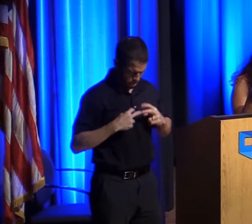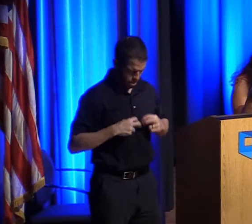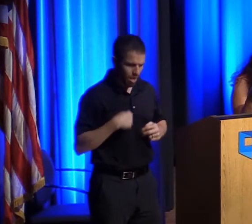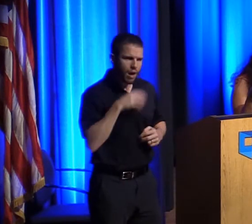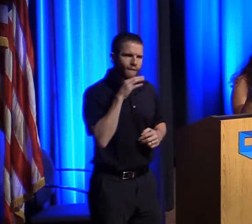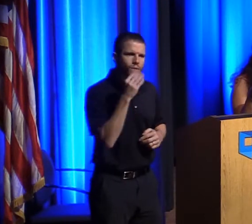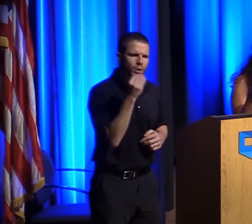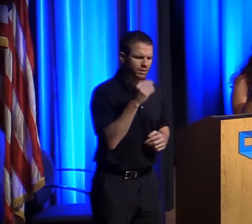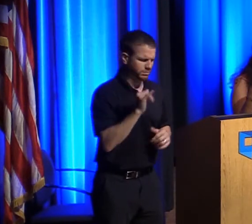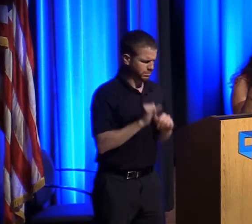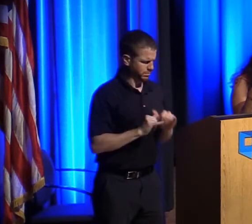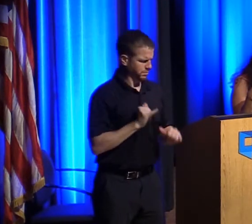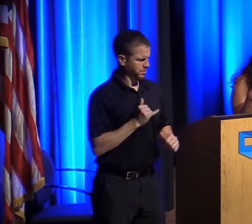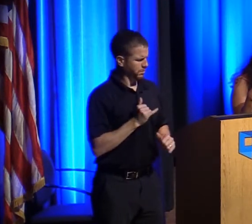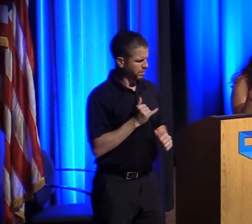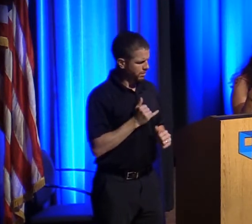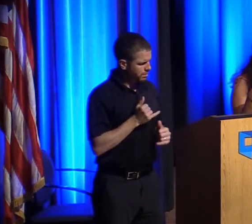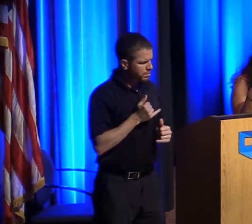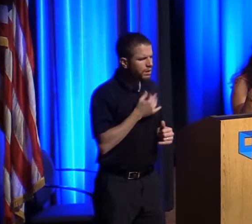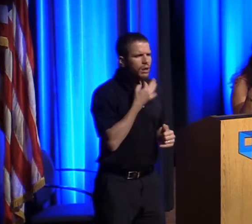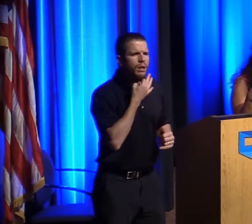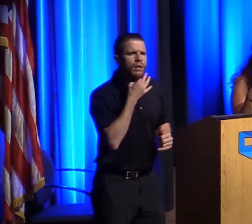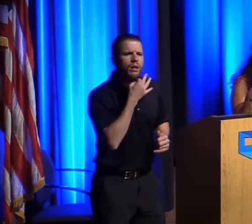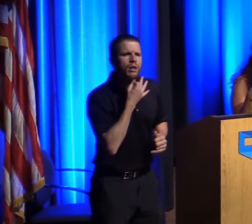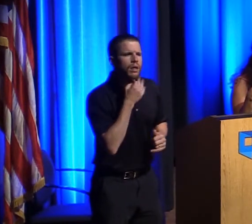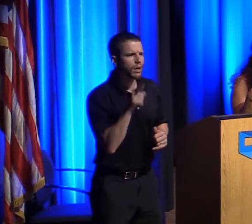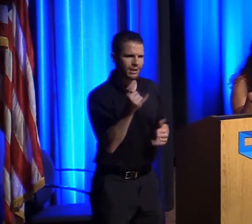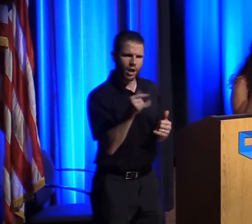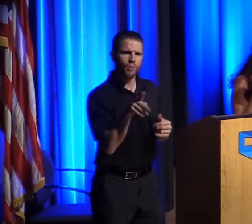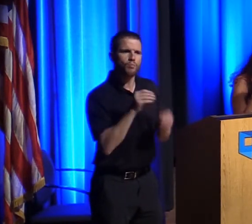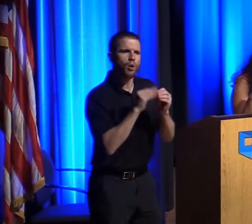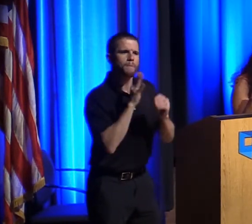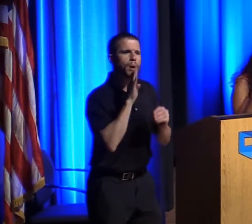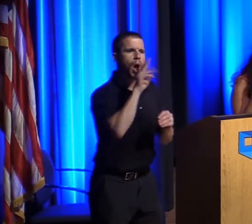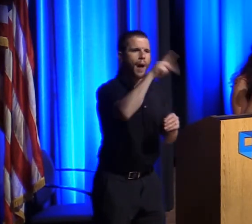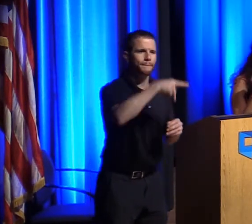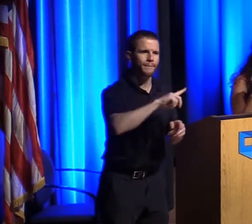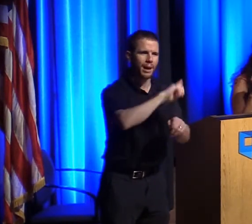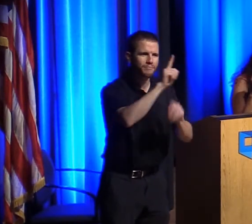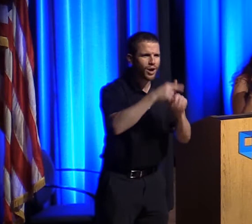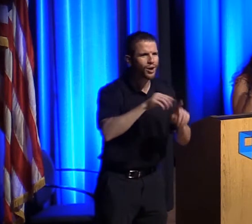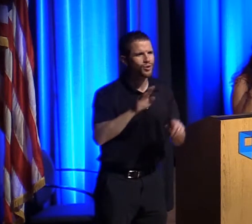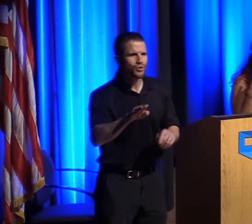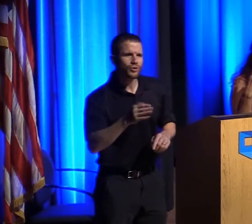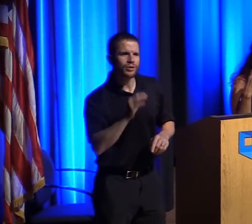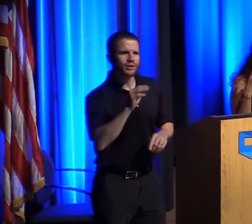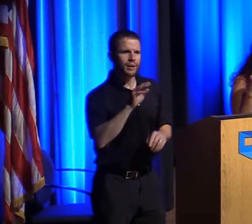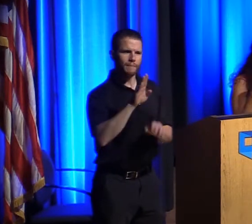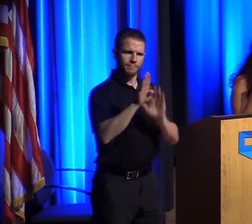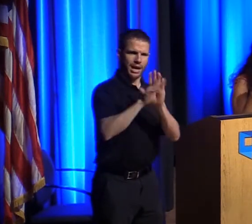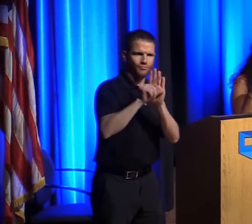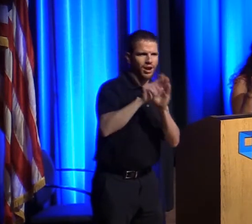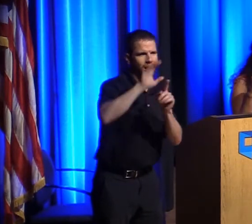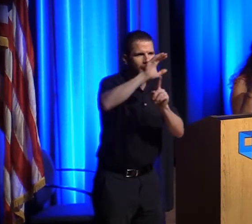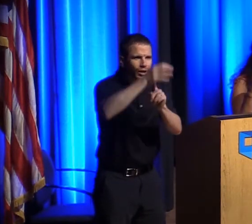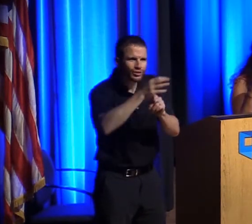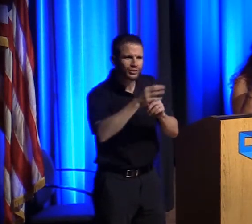speak about it, in part because she wants to, and she's, one of the top students in her class, a really good